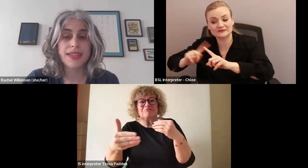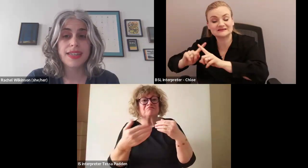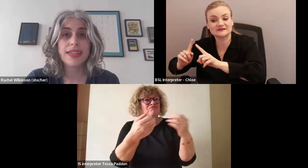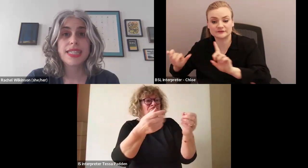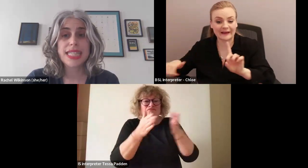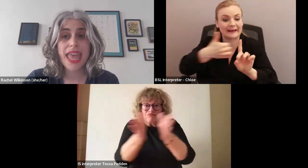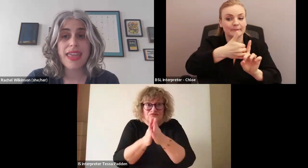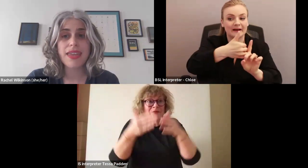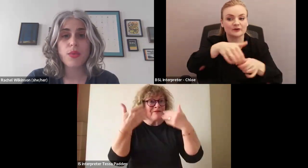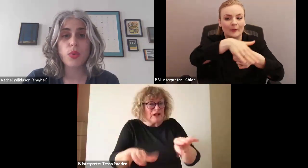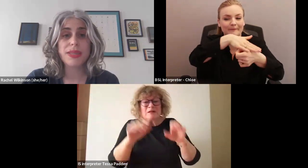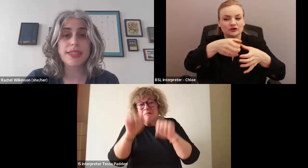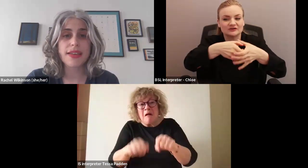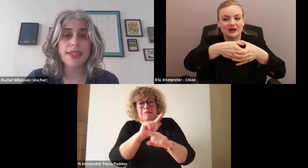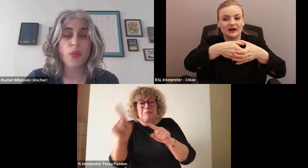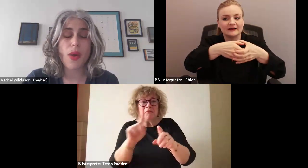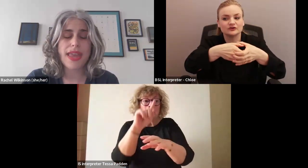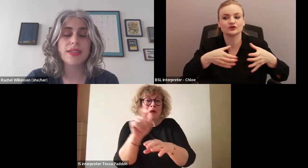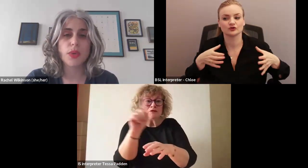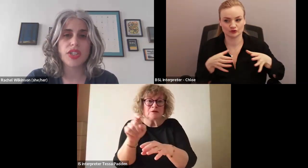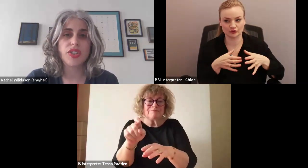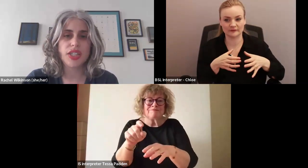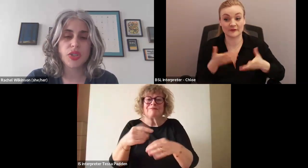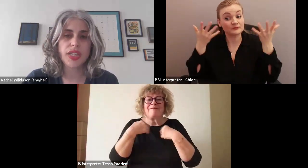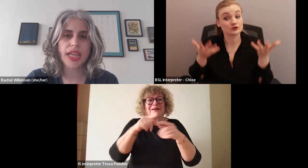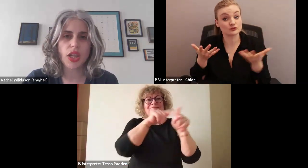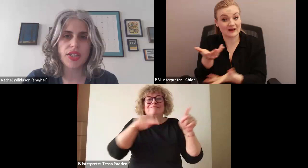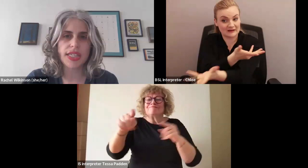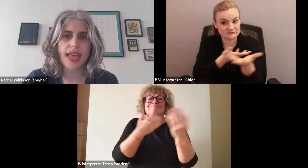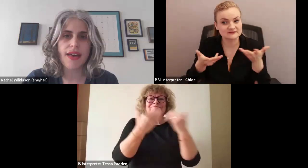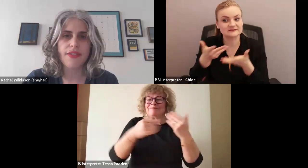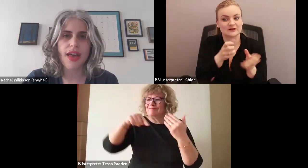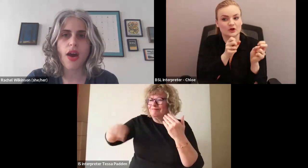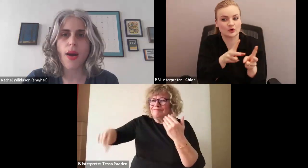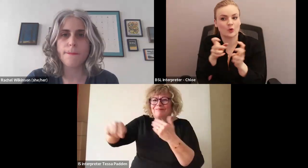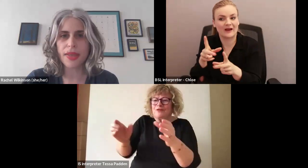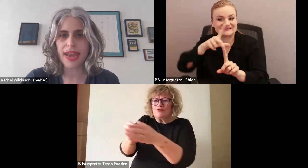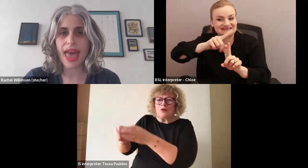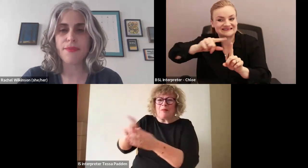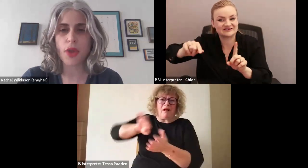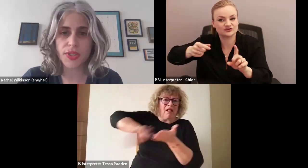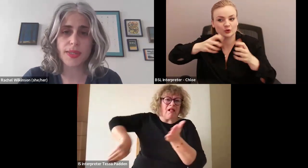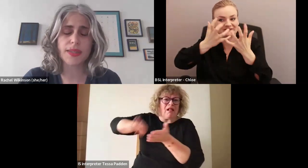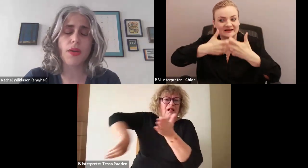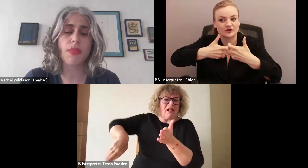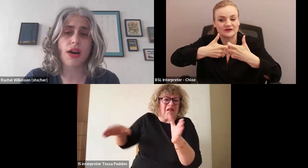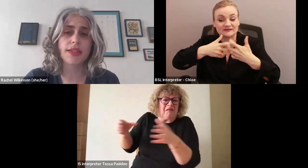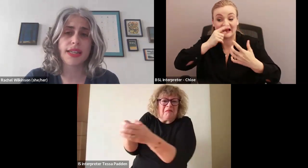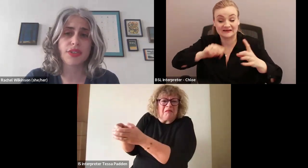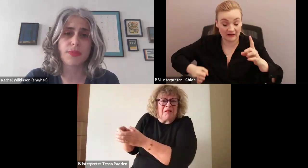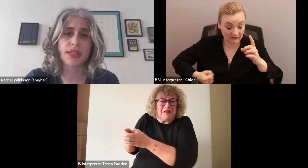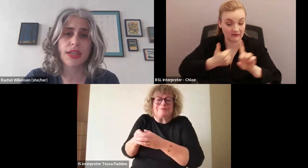groups. Today, we will be discussing ways in which digital technologies can have consequences